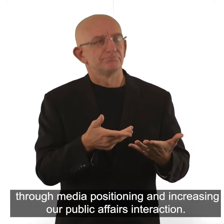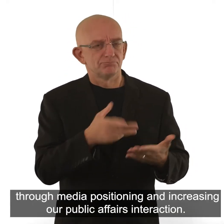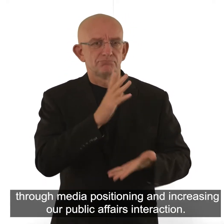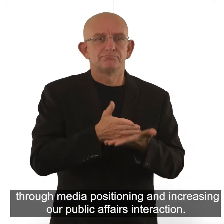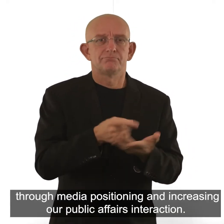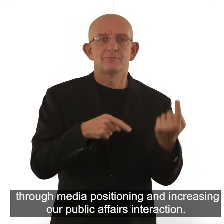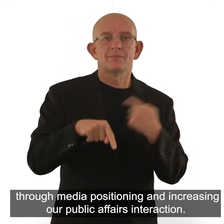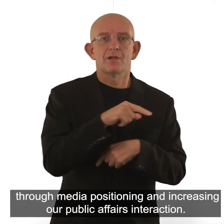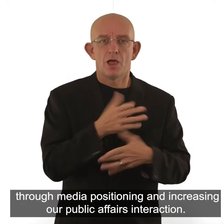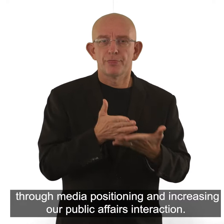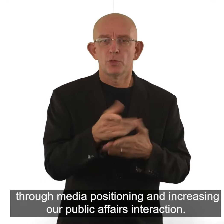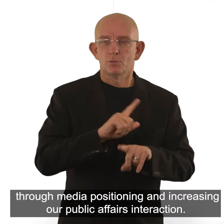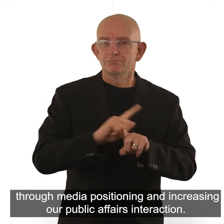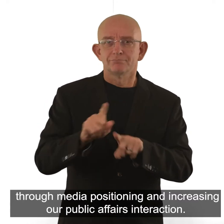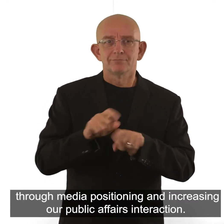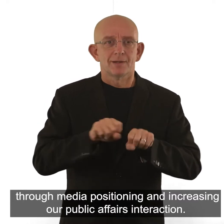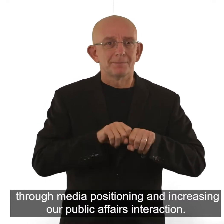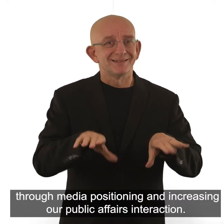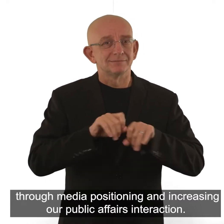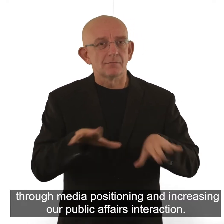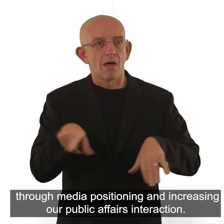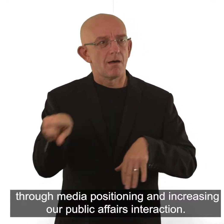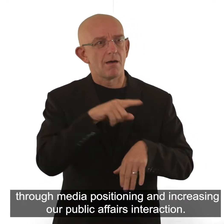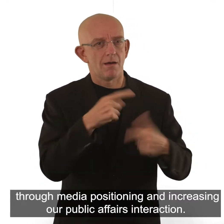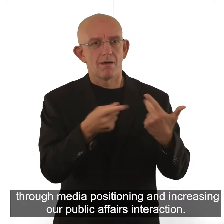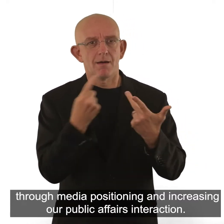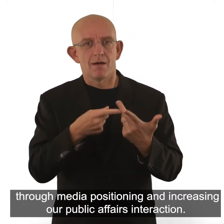through media positioning and increasing our public affairs interaction.